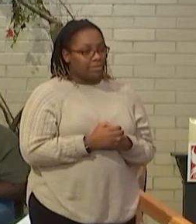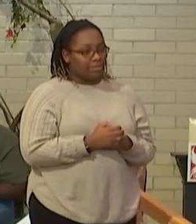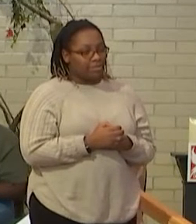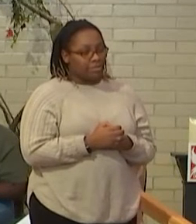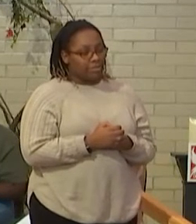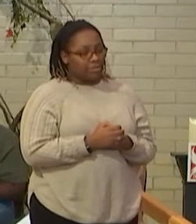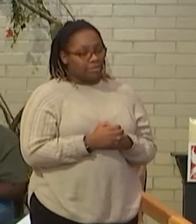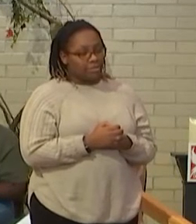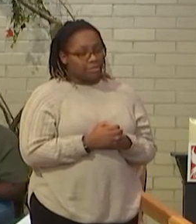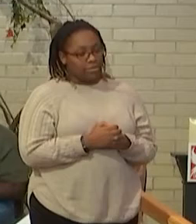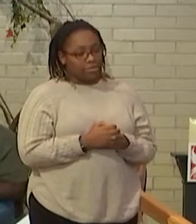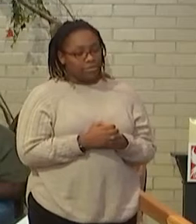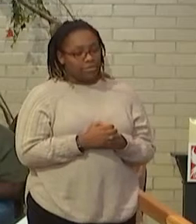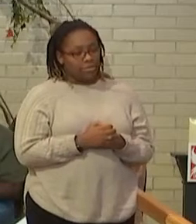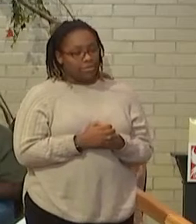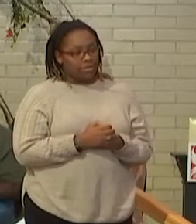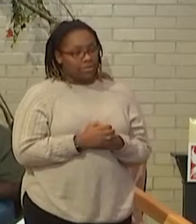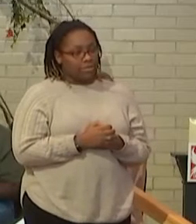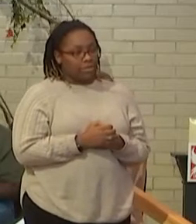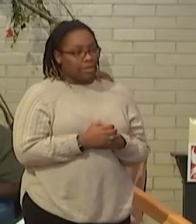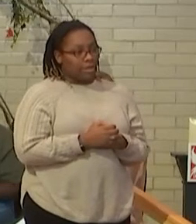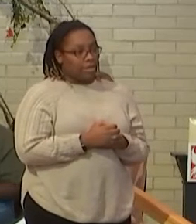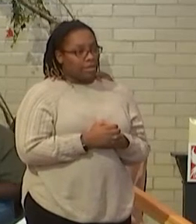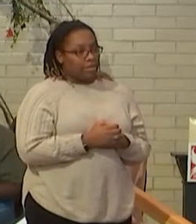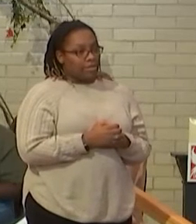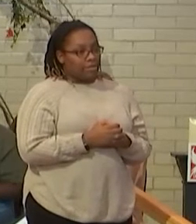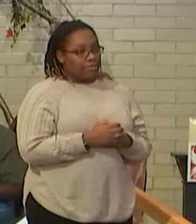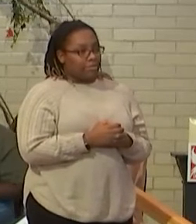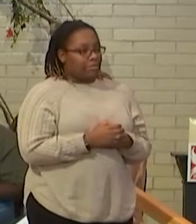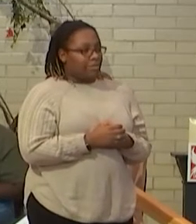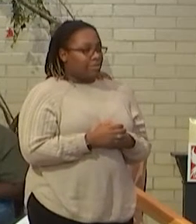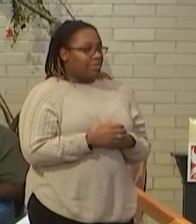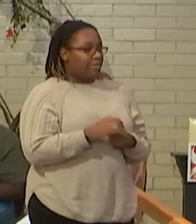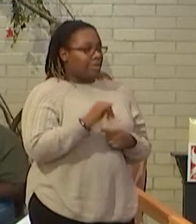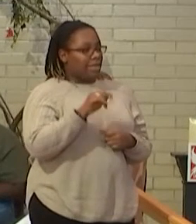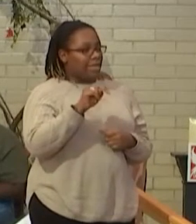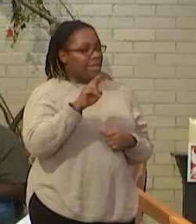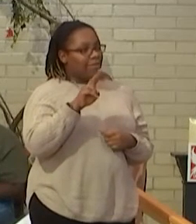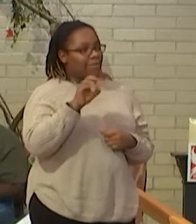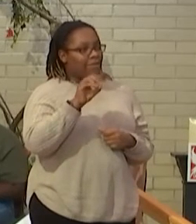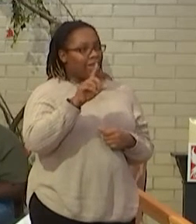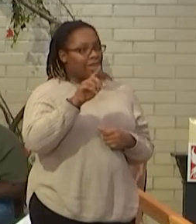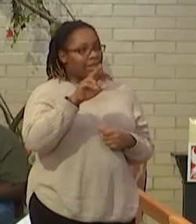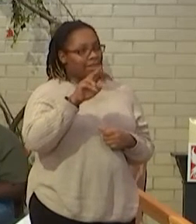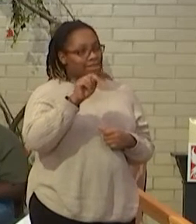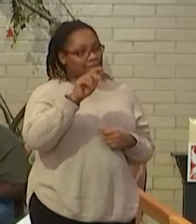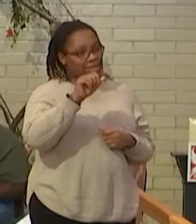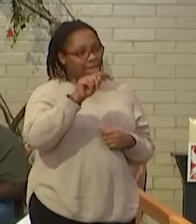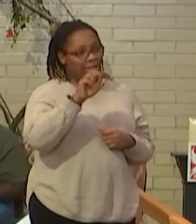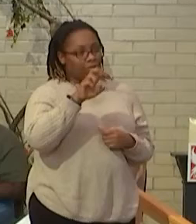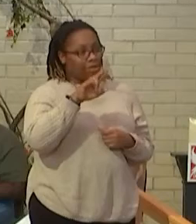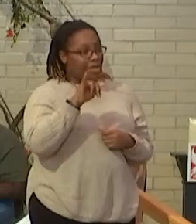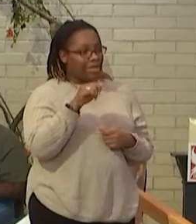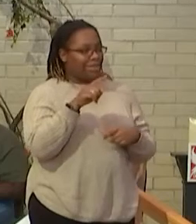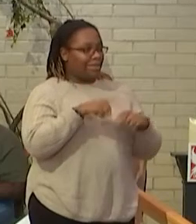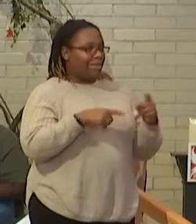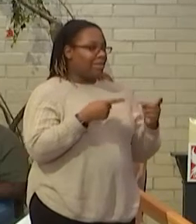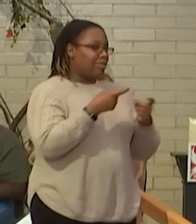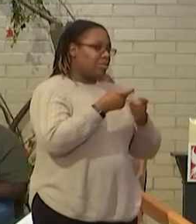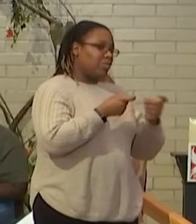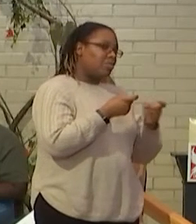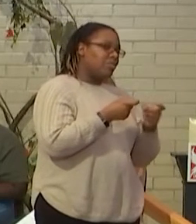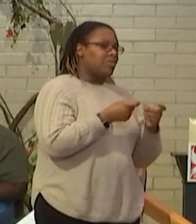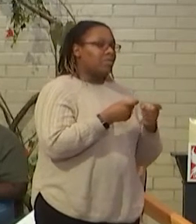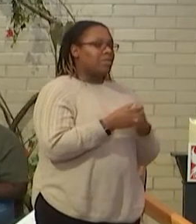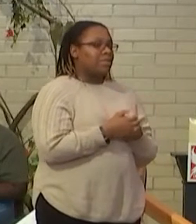like, where involuntary is like completely uncontrollable, involuntary is more this feeling of like,